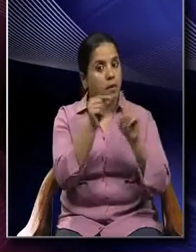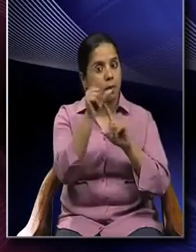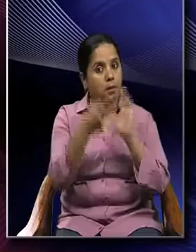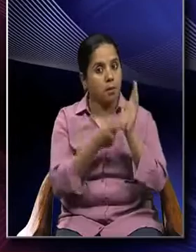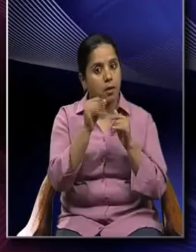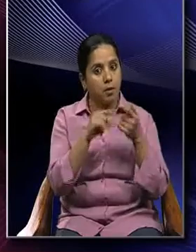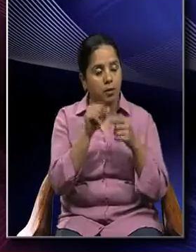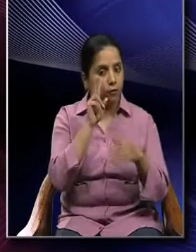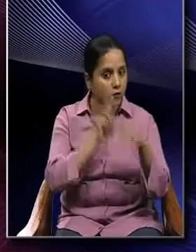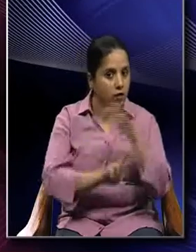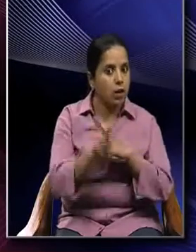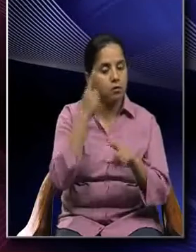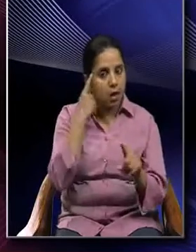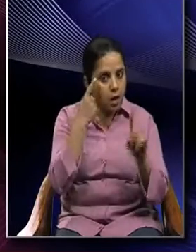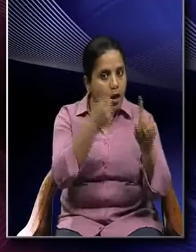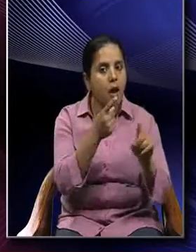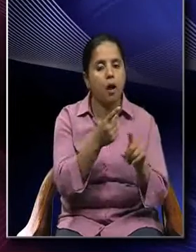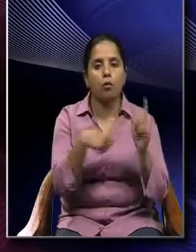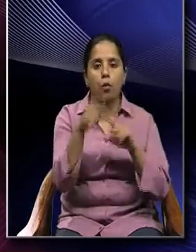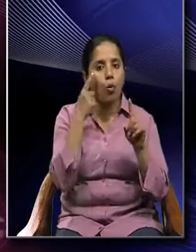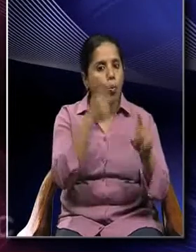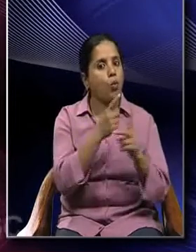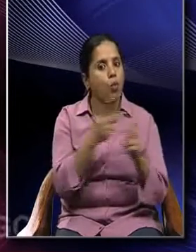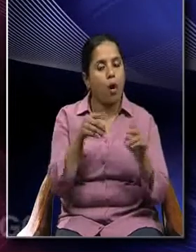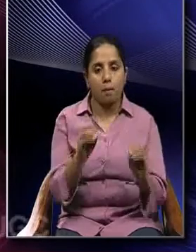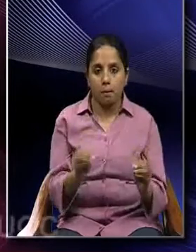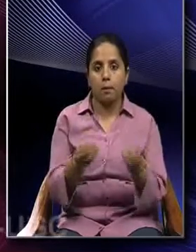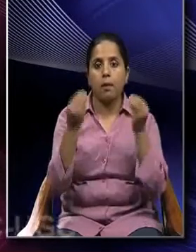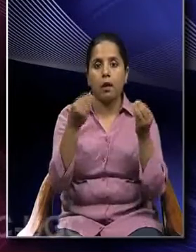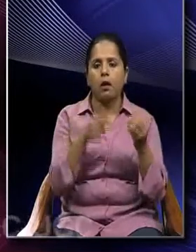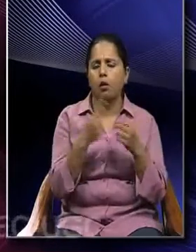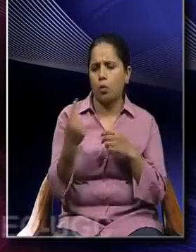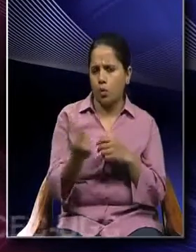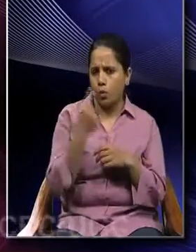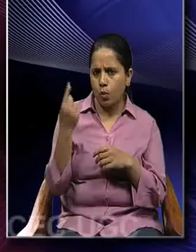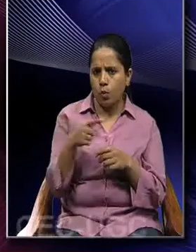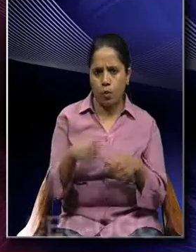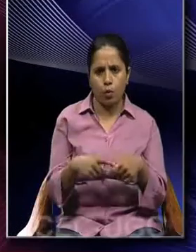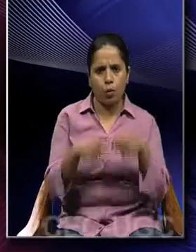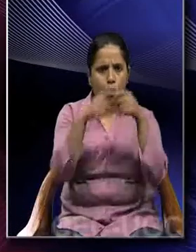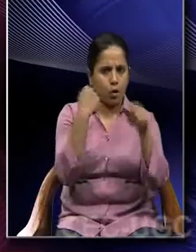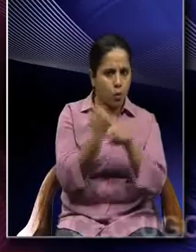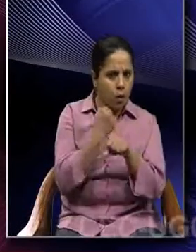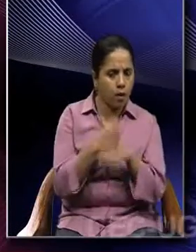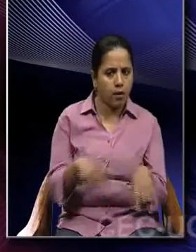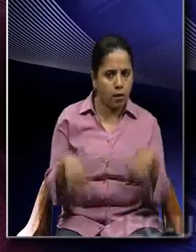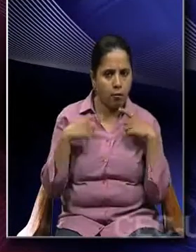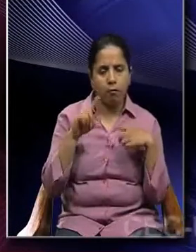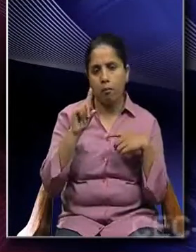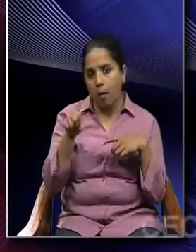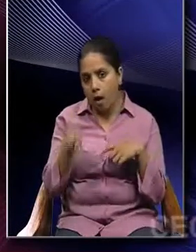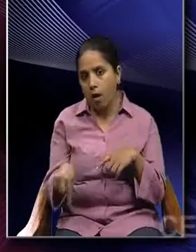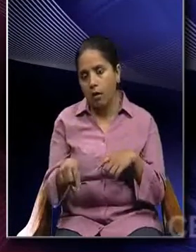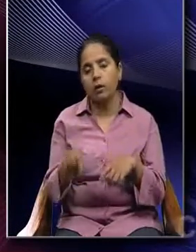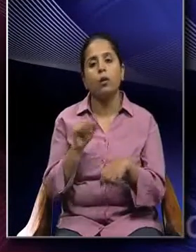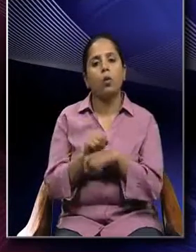in their vision, mission and goals for improving not merely the quality of work life, but also the quality of